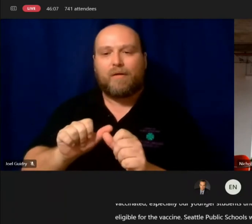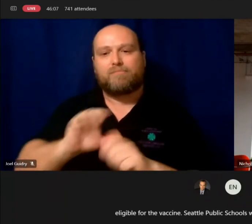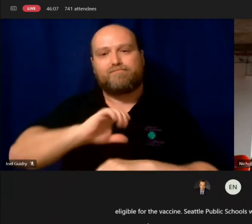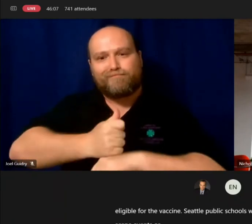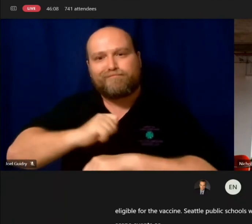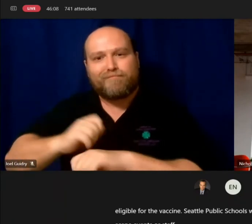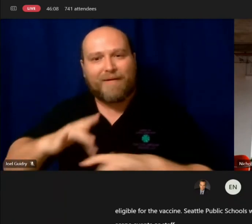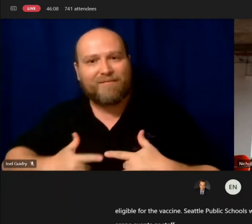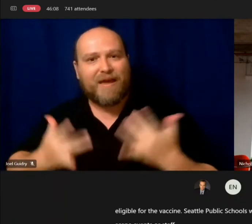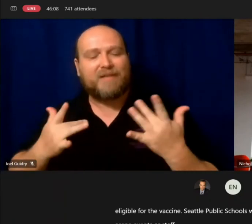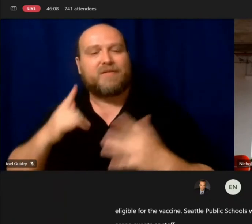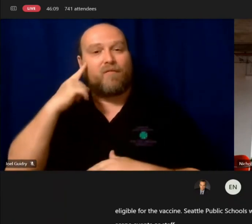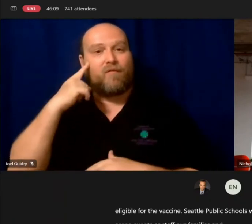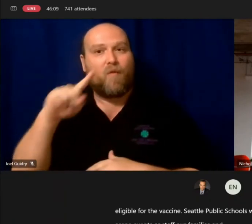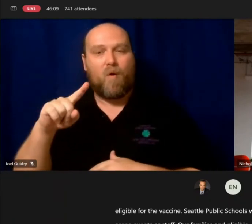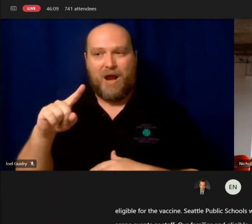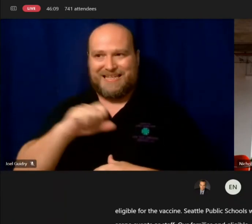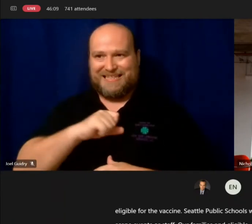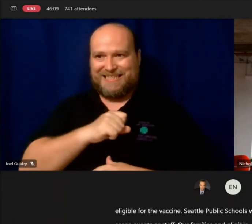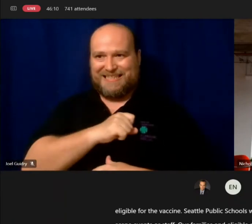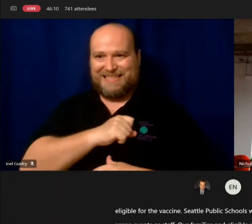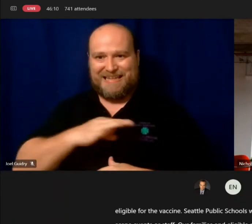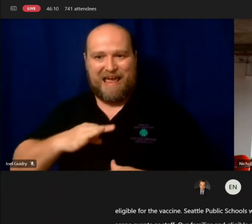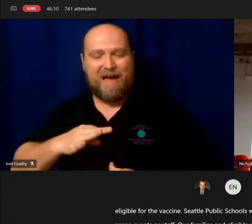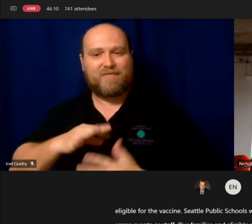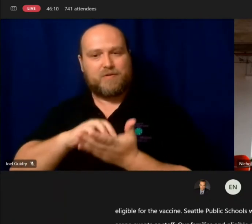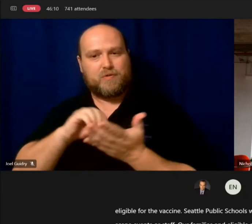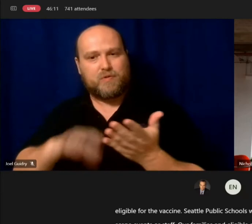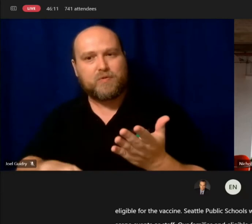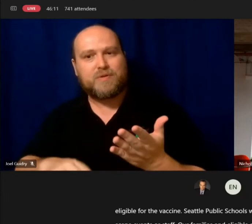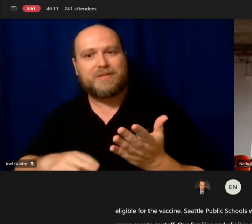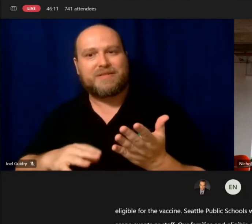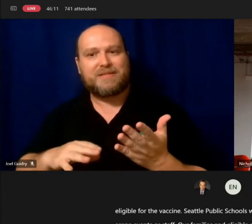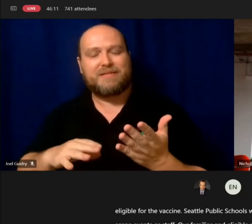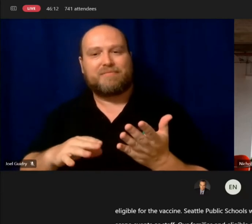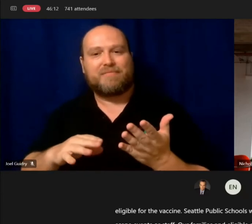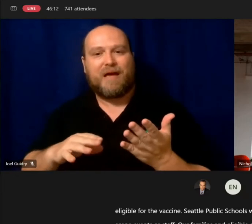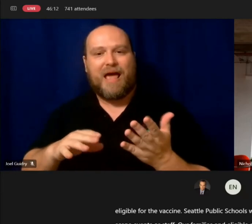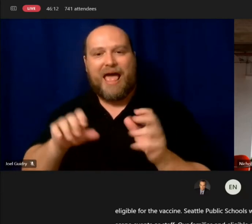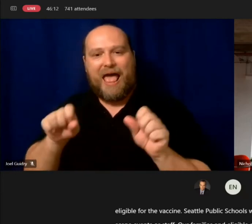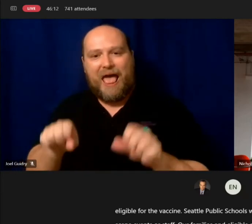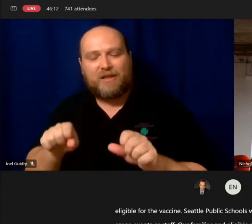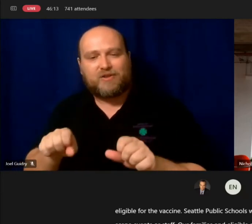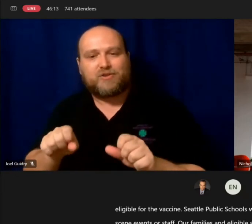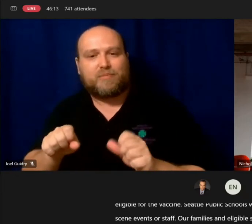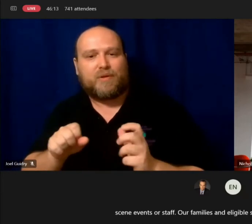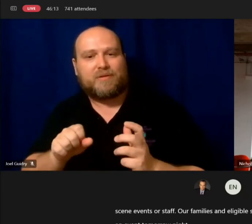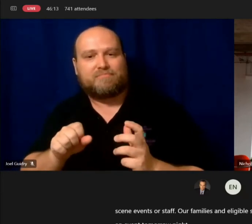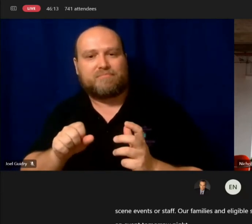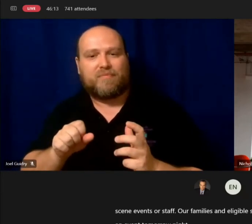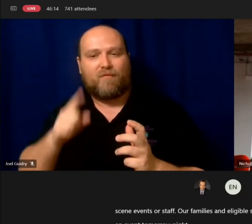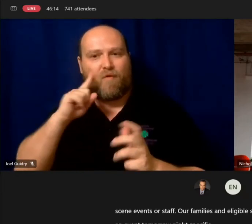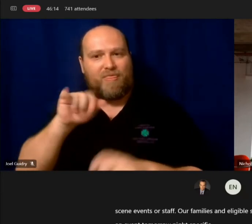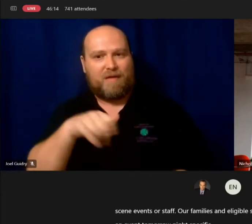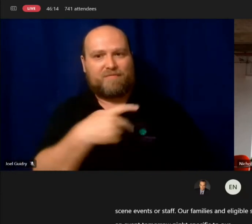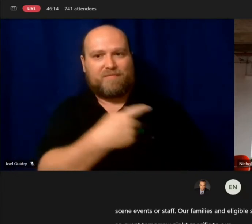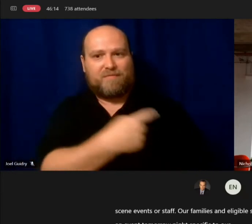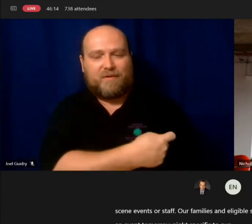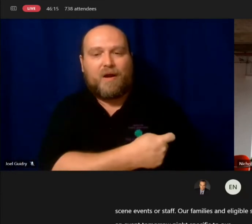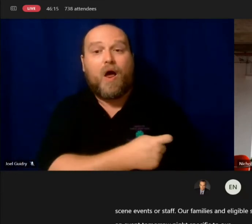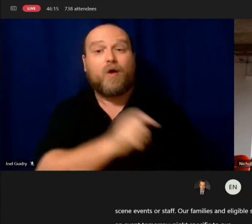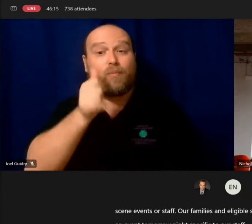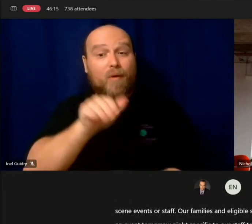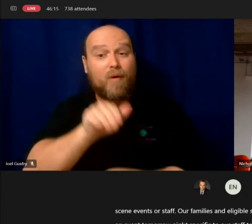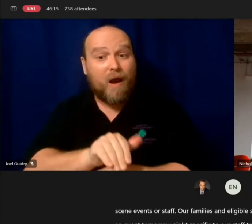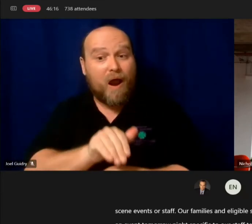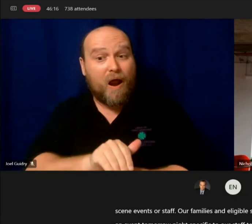eligible students. And in fact, we'll be hosting an event tomorrow night specific to our staff to get vaccinated or for those who are eligible